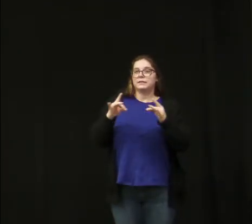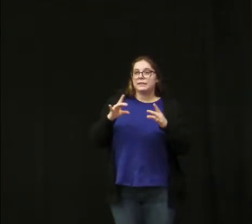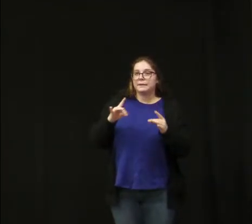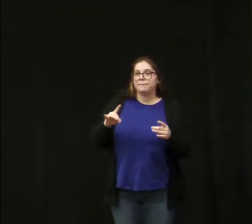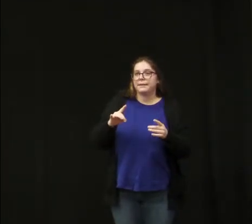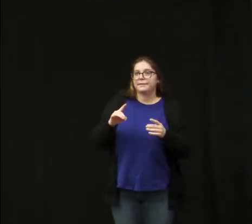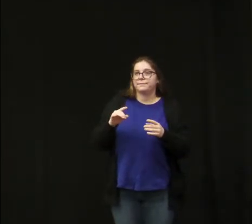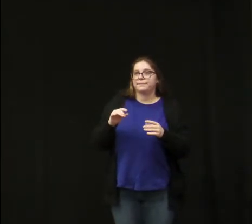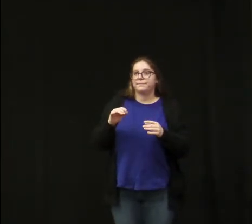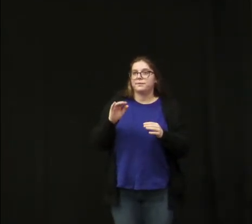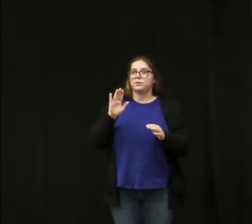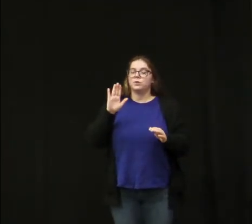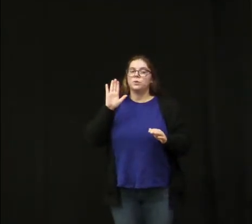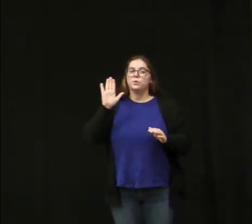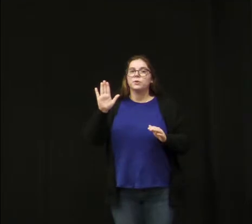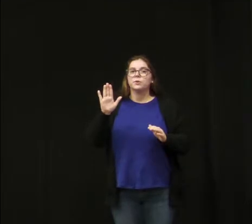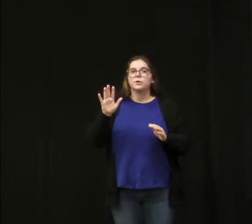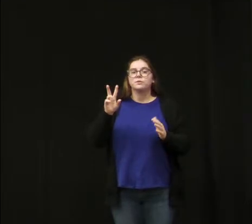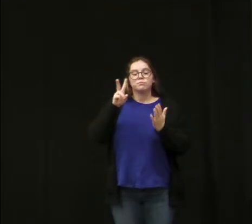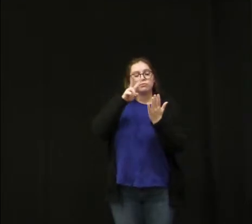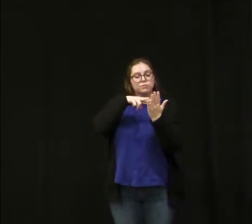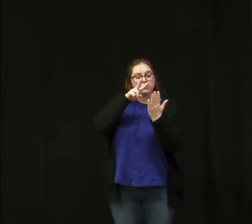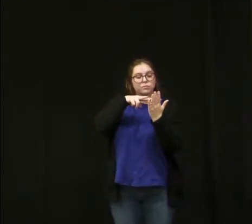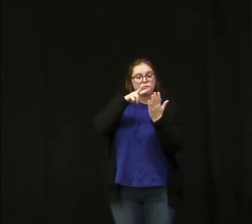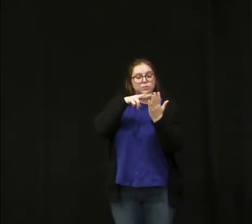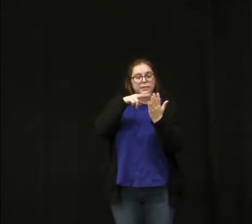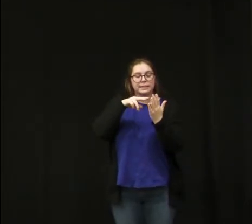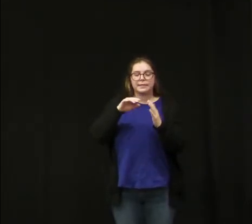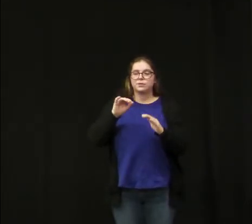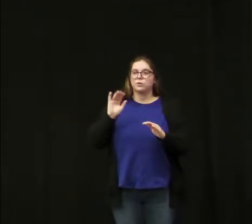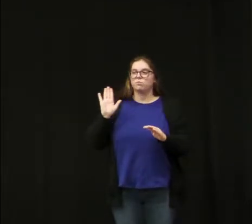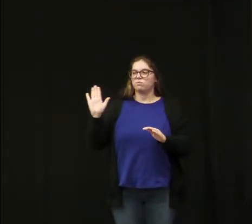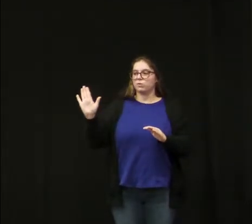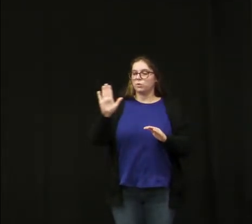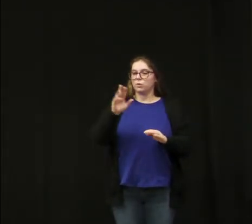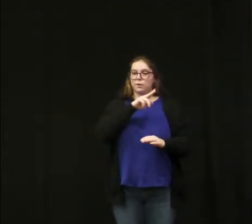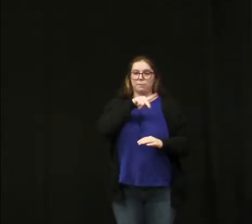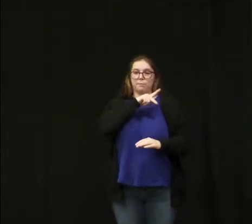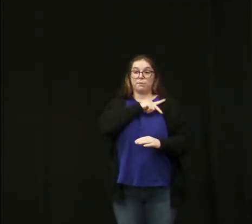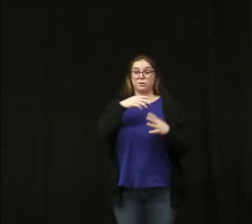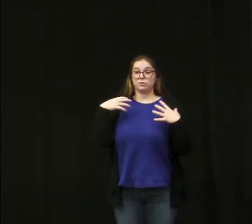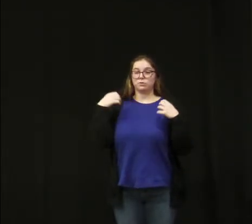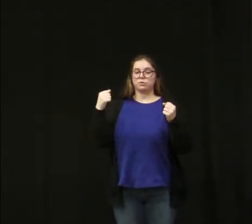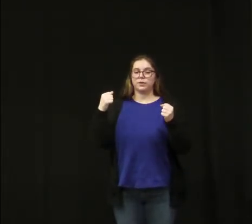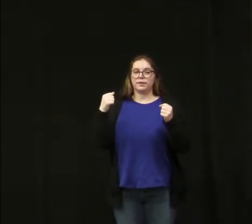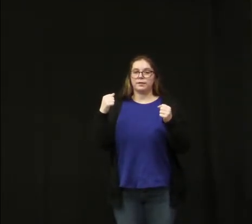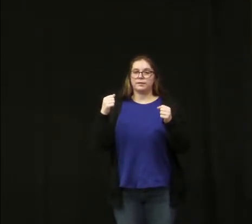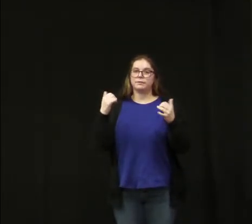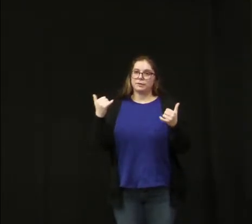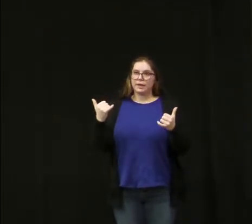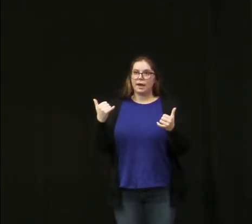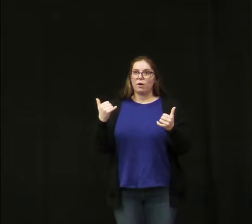as your, that you identified earlier as a strength, right?